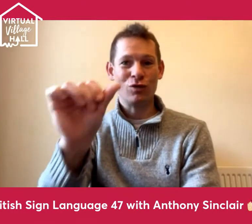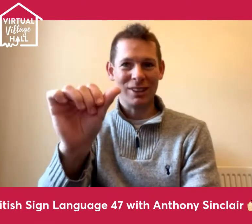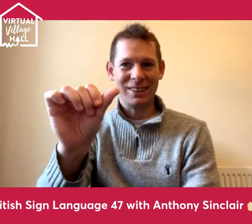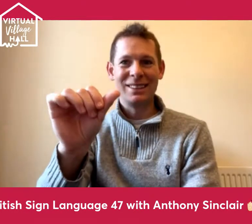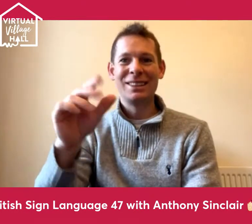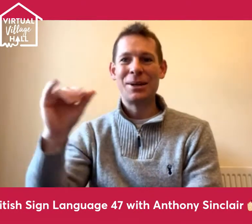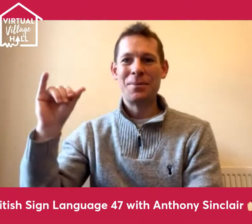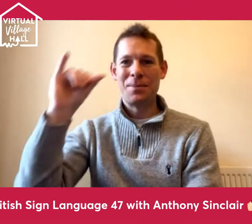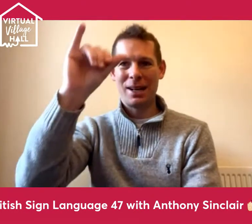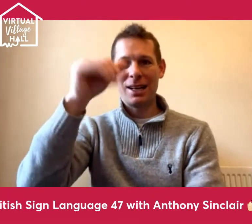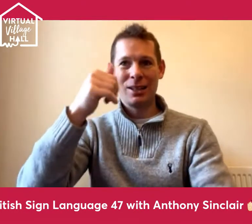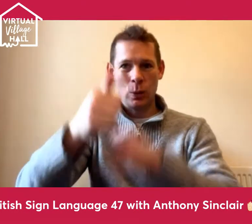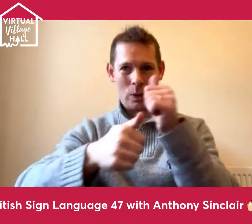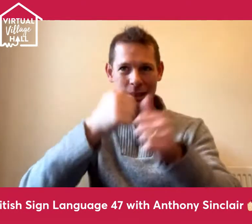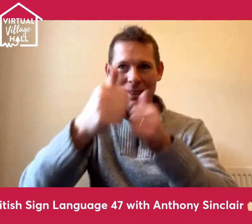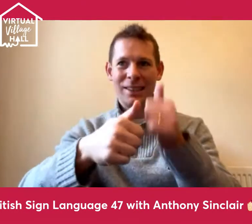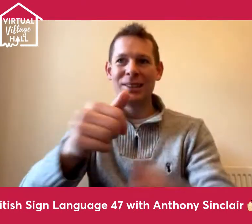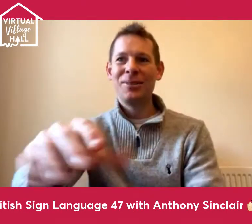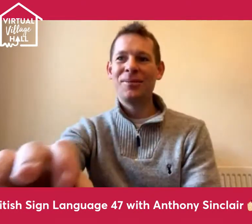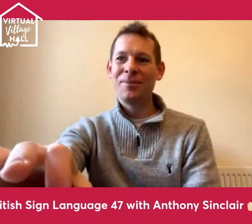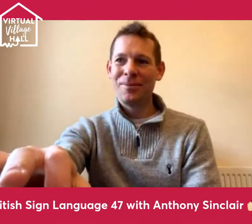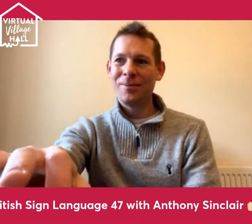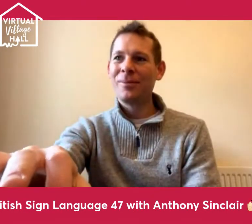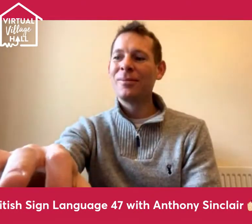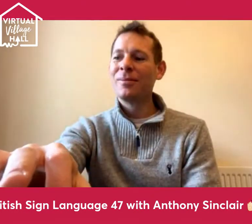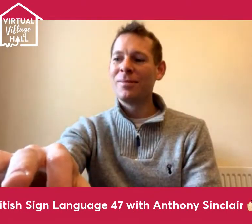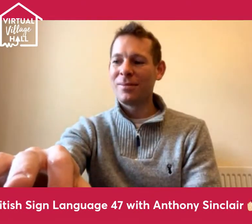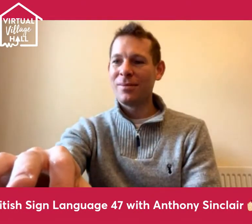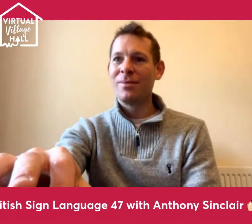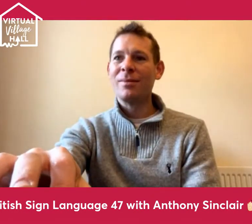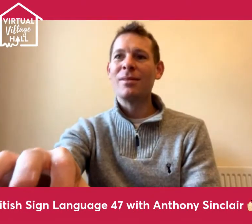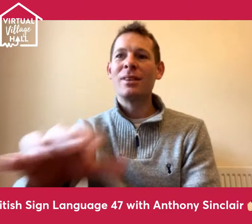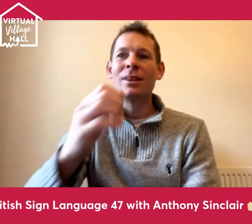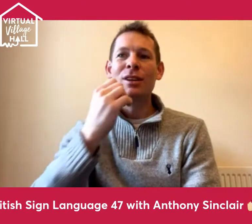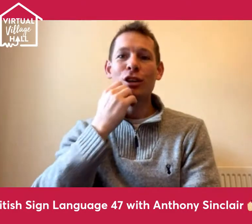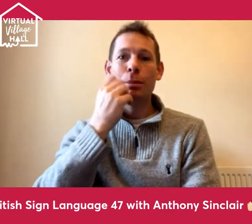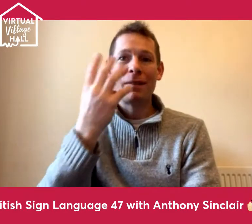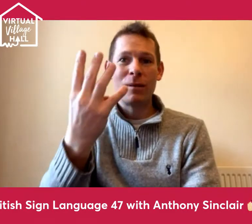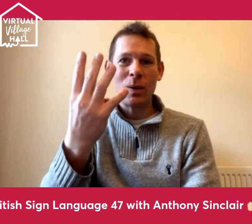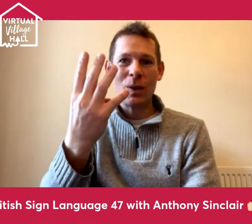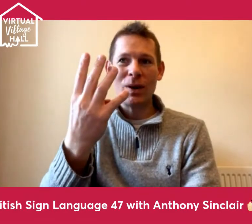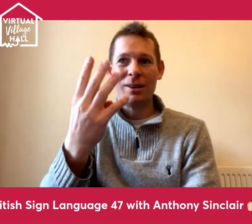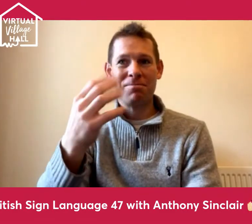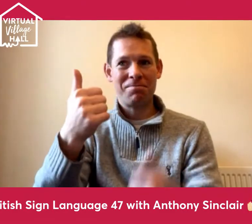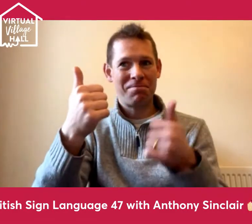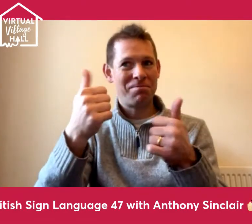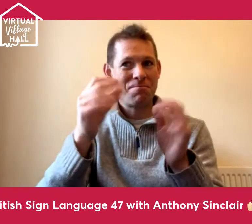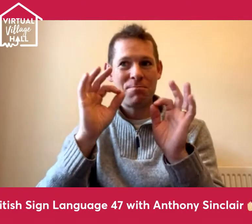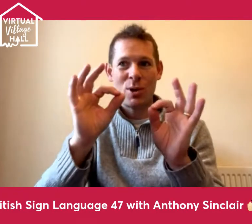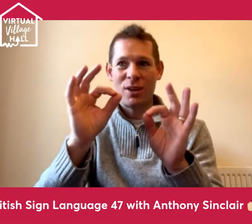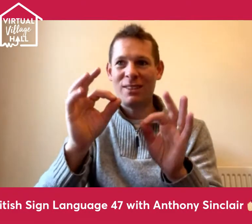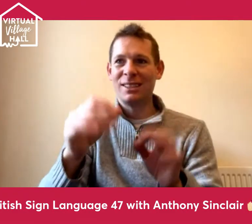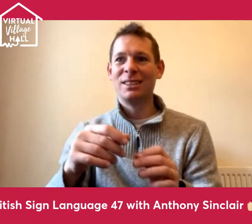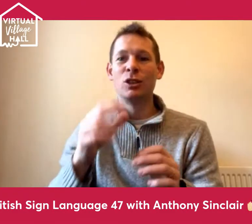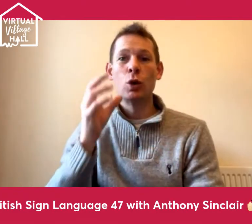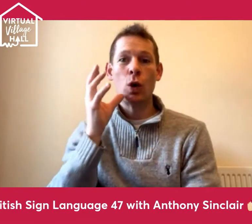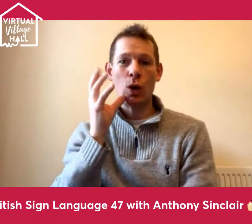Number 3, most of you got that right too. Well done. That was airplane. Number 4, well done again.